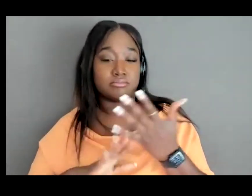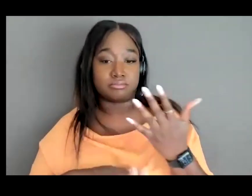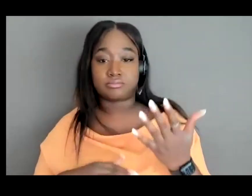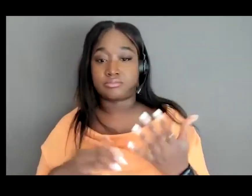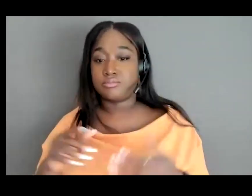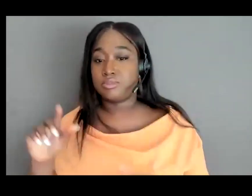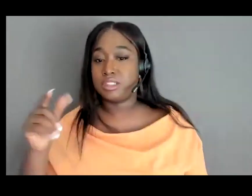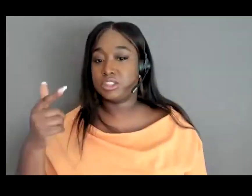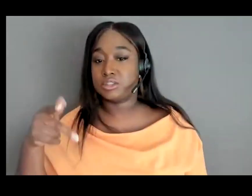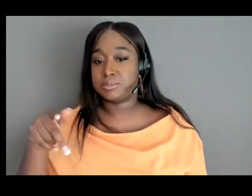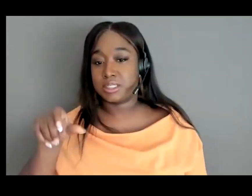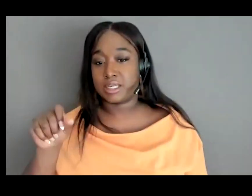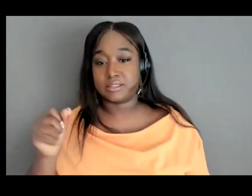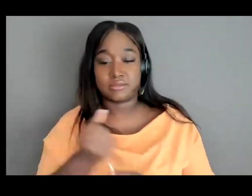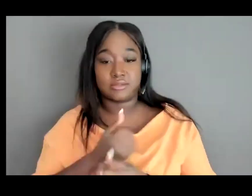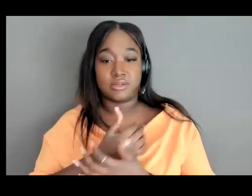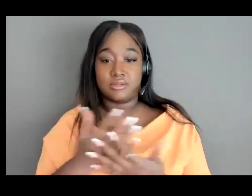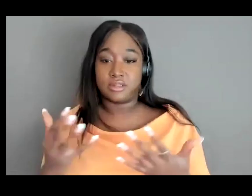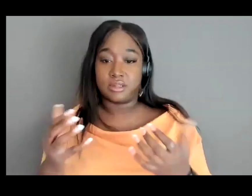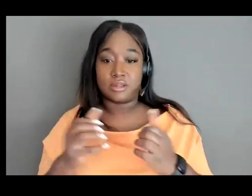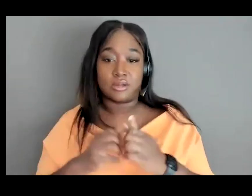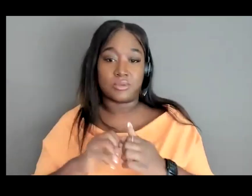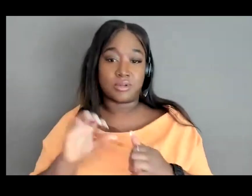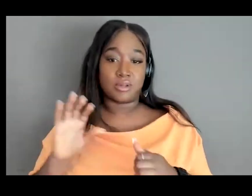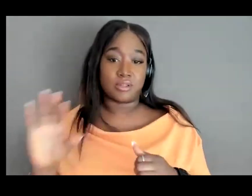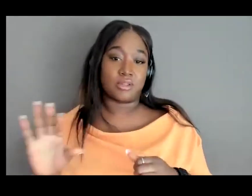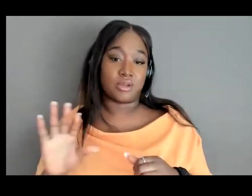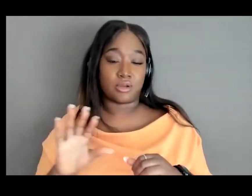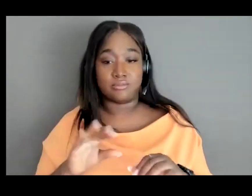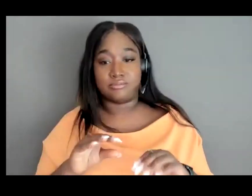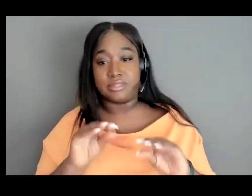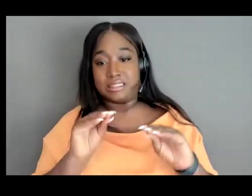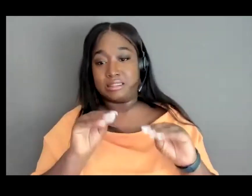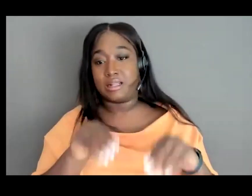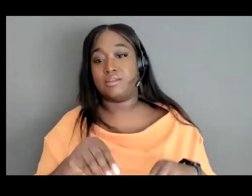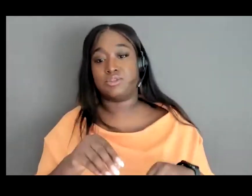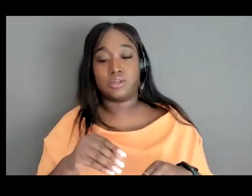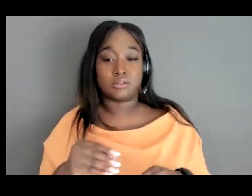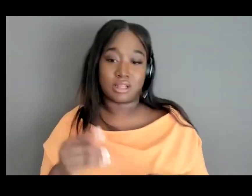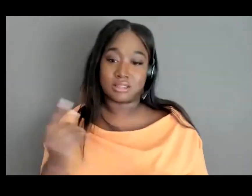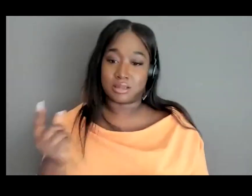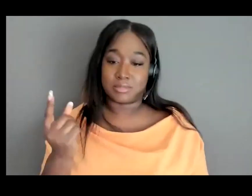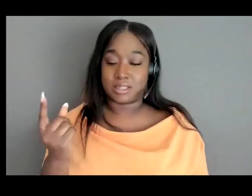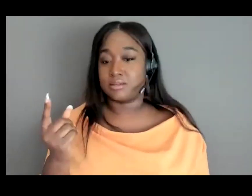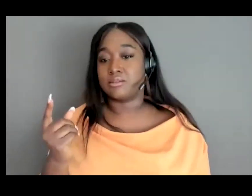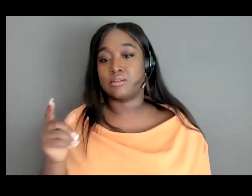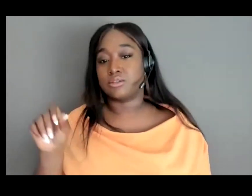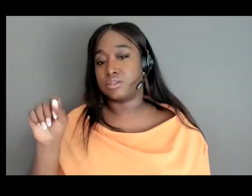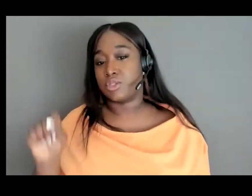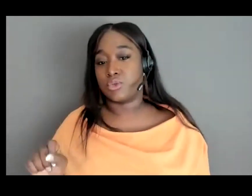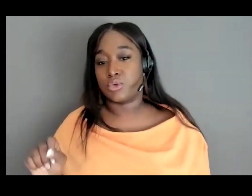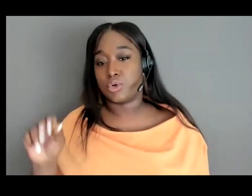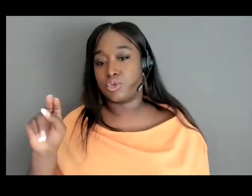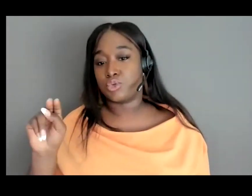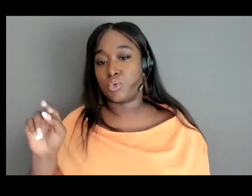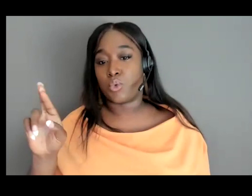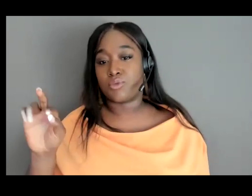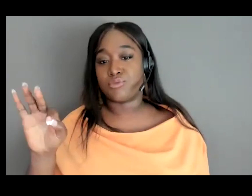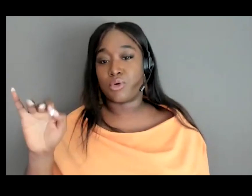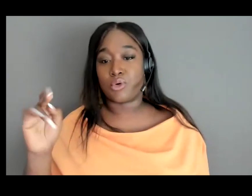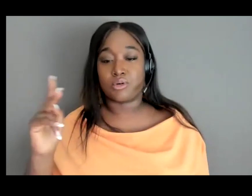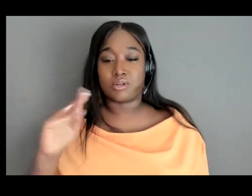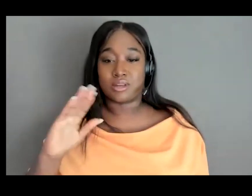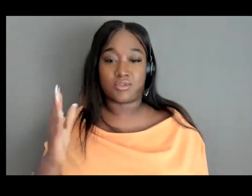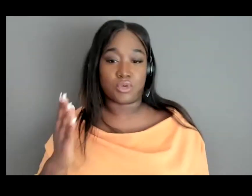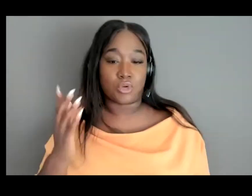data installation, expected component life. This is something that Norfolk Southern has never thought to do, apparently.